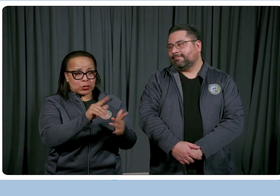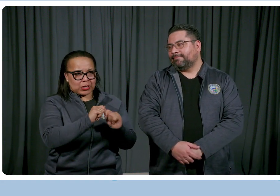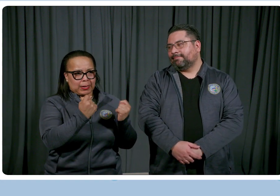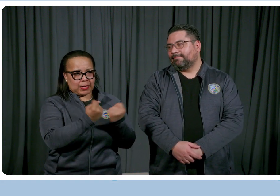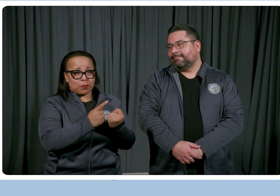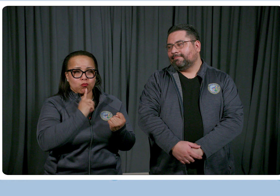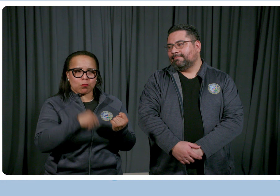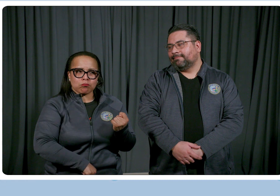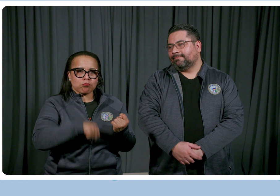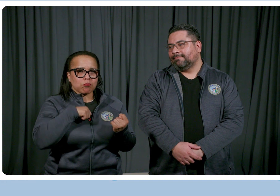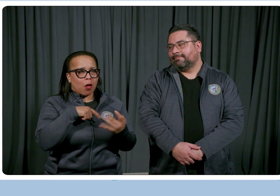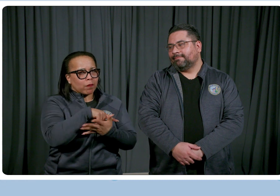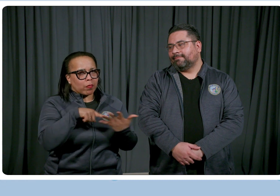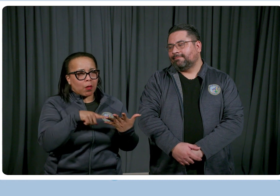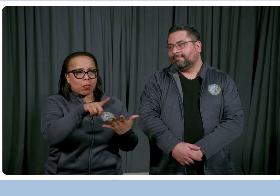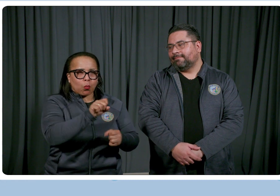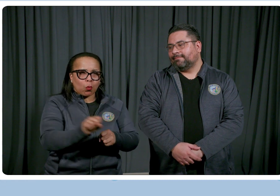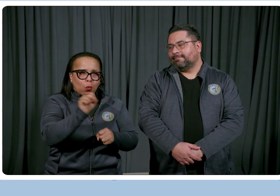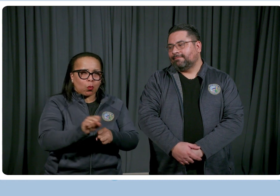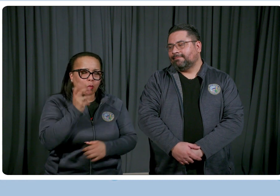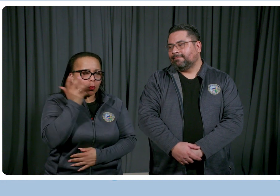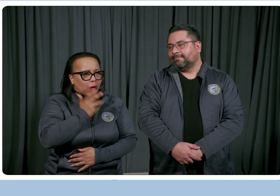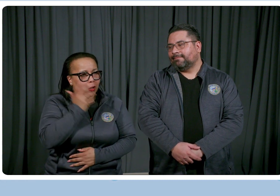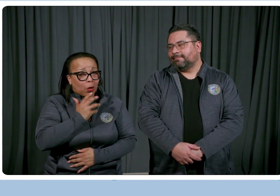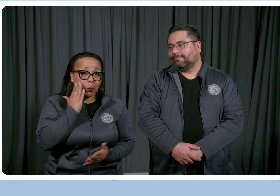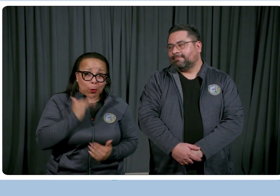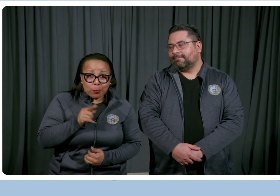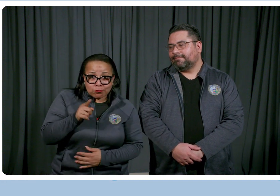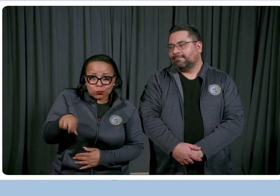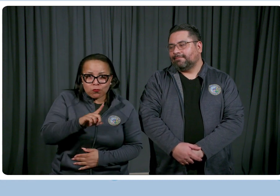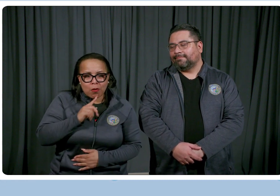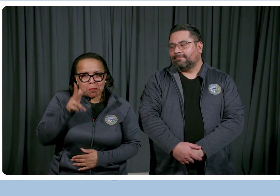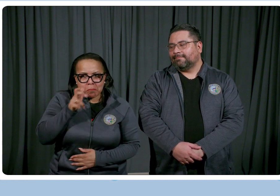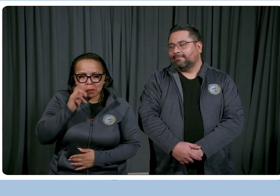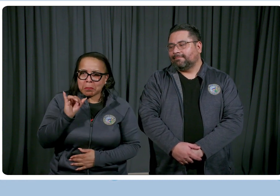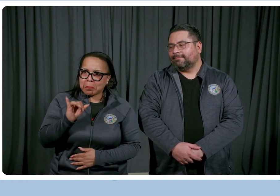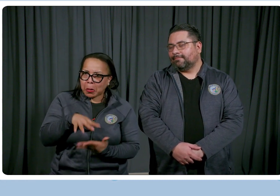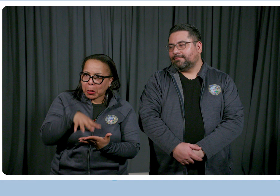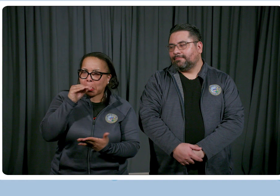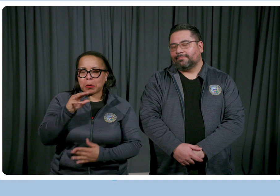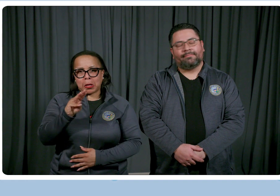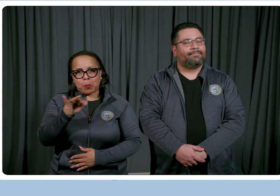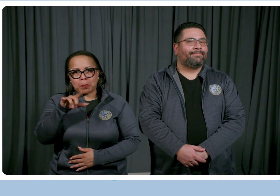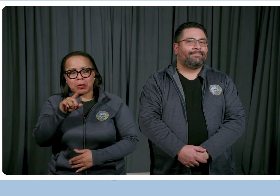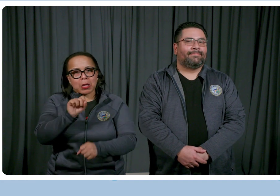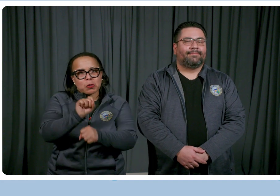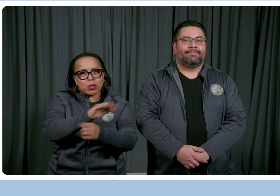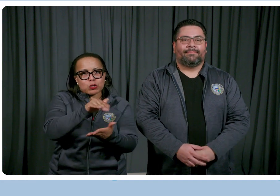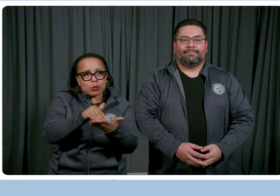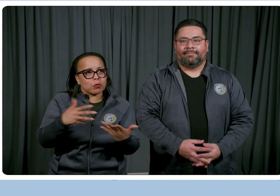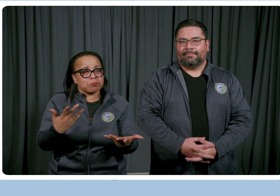team. We are very proud of them and all of the hard work that they do. We hope that you have all learned something about the MOPD